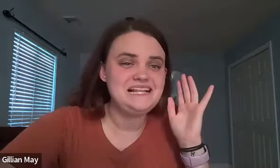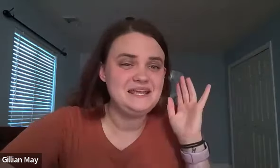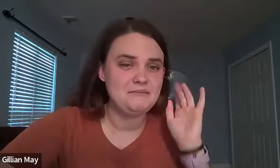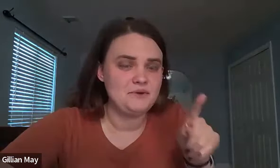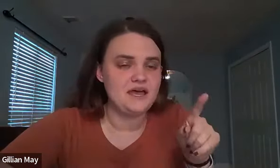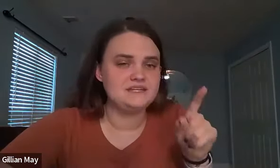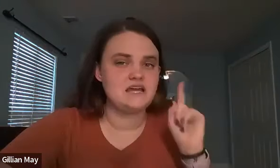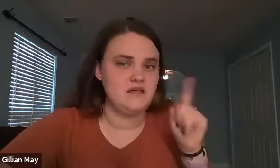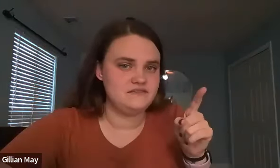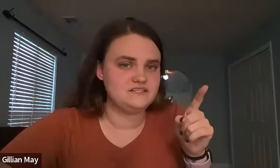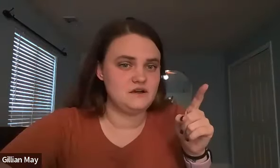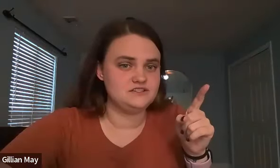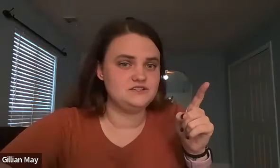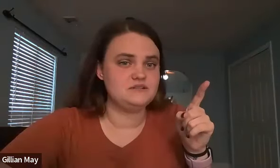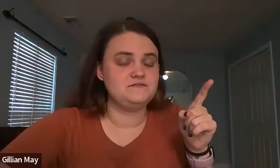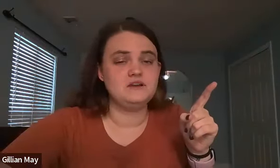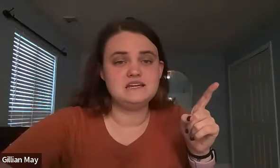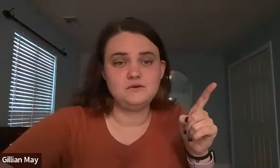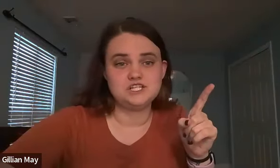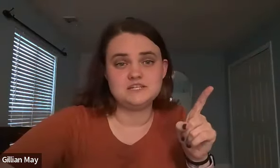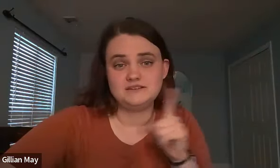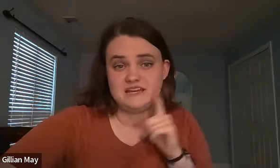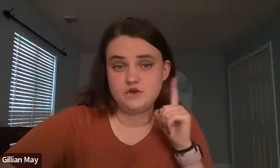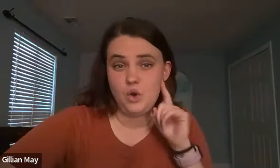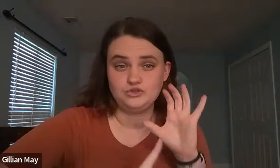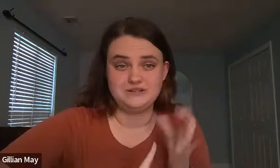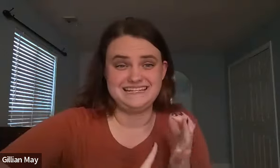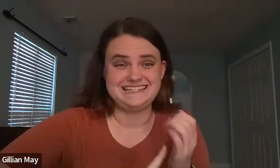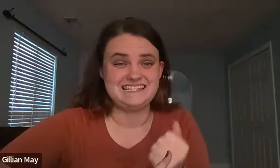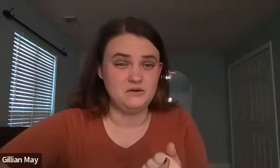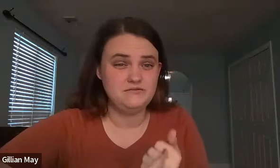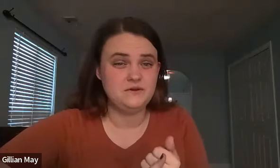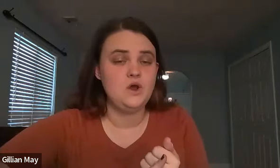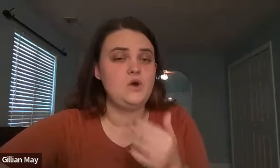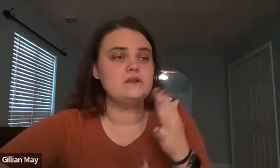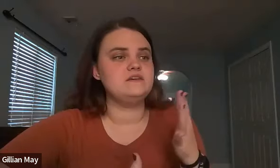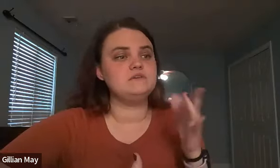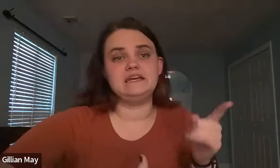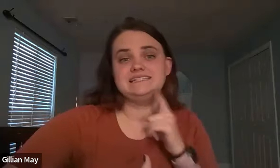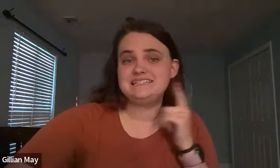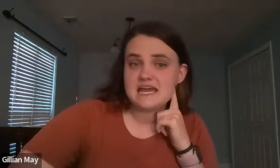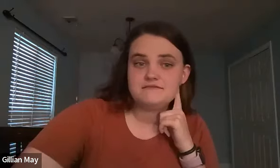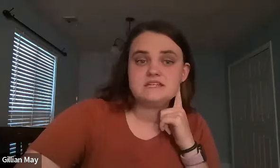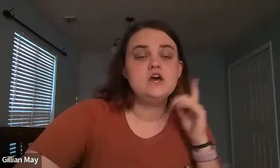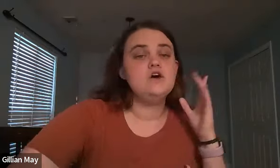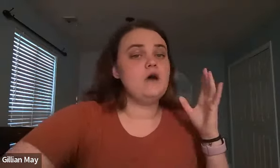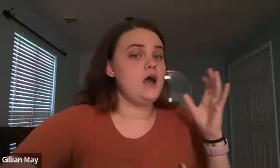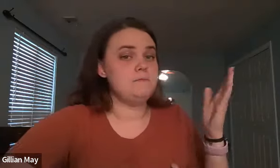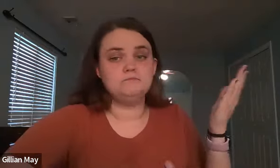But a lot of things I'll also do is if you guys have questions about deaf culture in itself, or anything related to deafness,